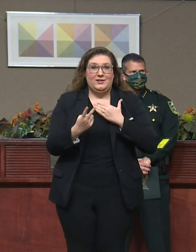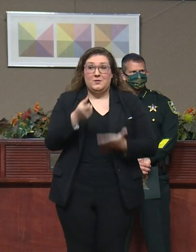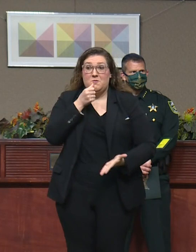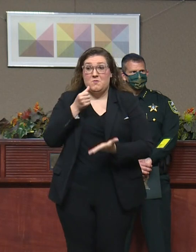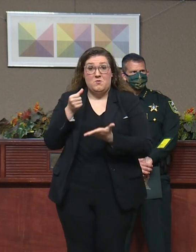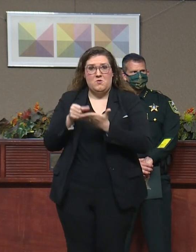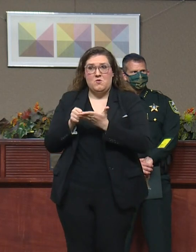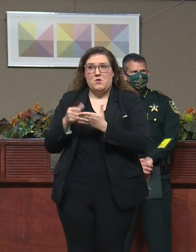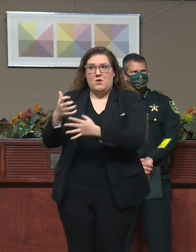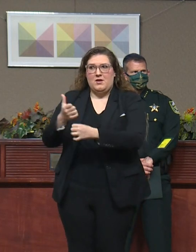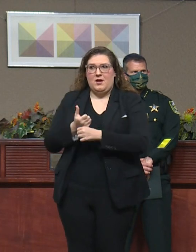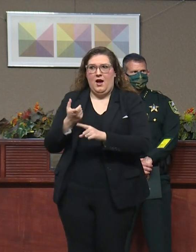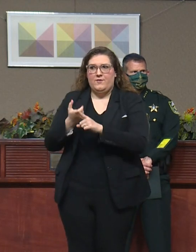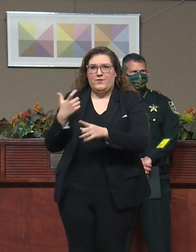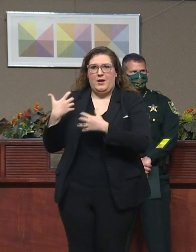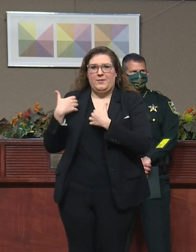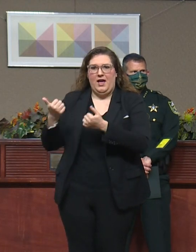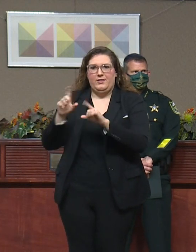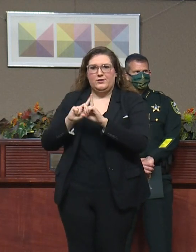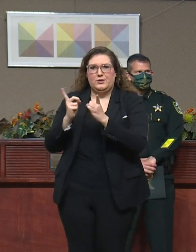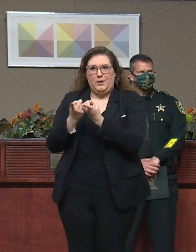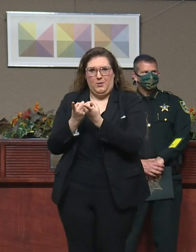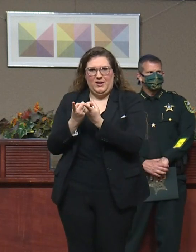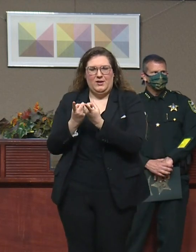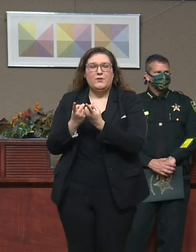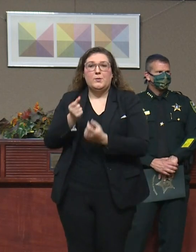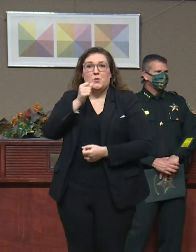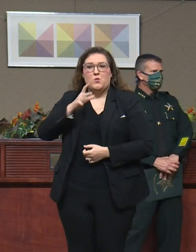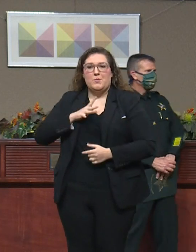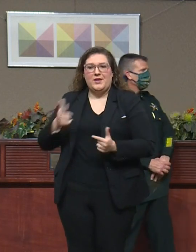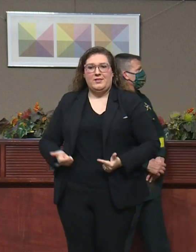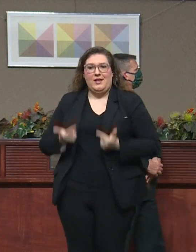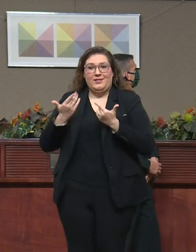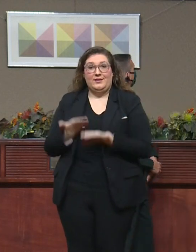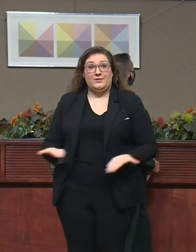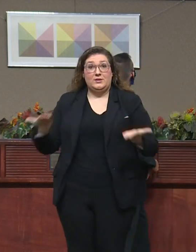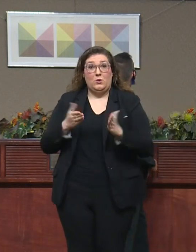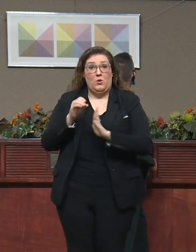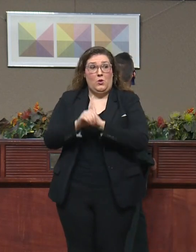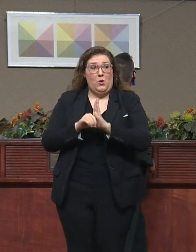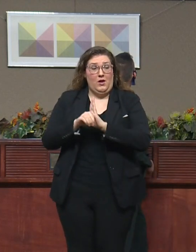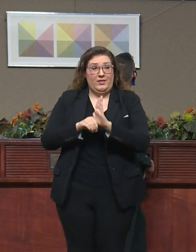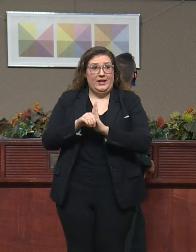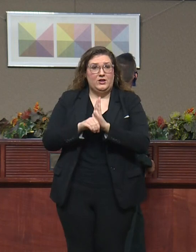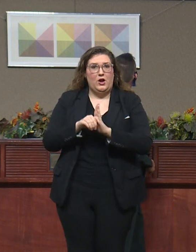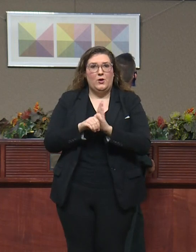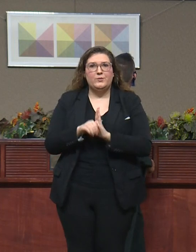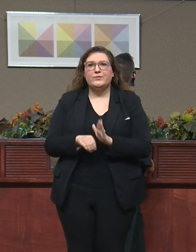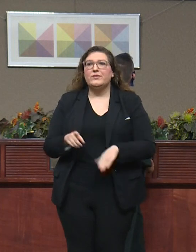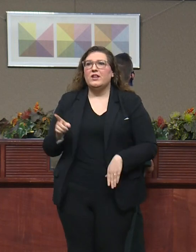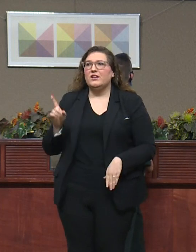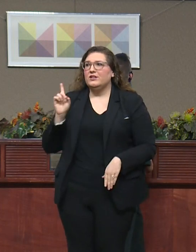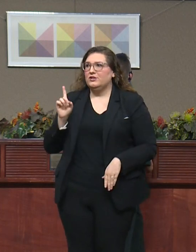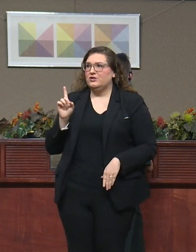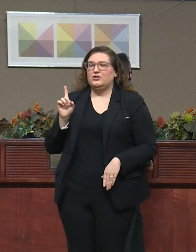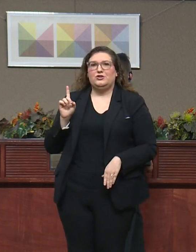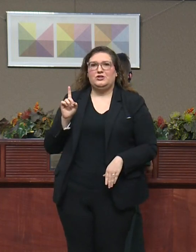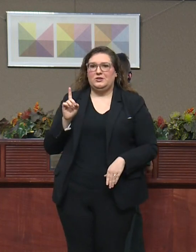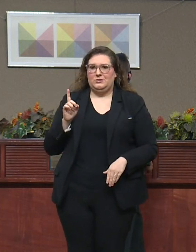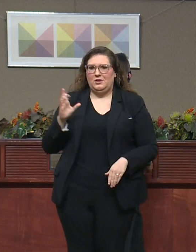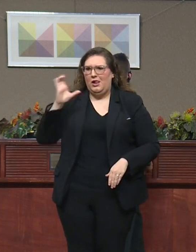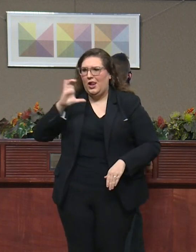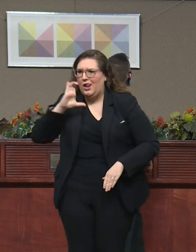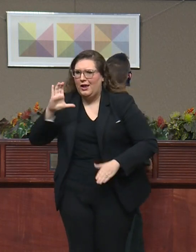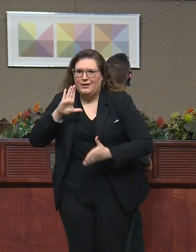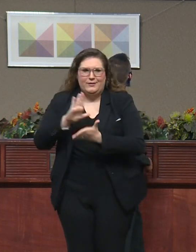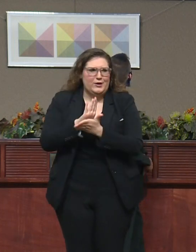from Mrs. Strug, a resident of Orlando, who said, and this person went to the trouble of finding paper, writing.